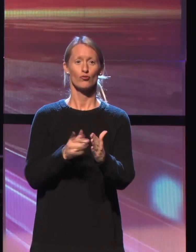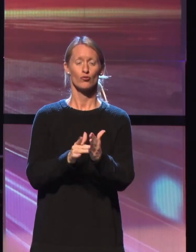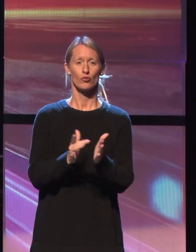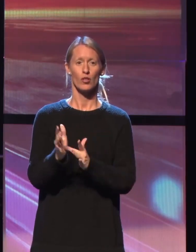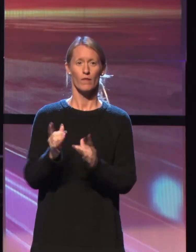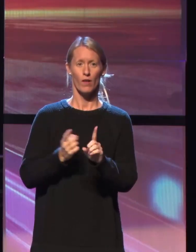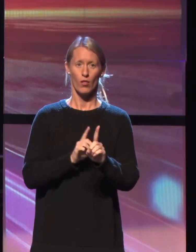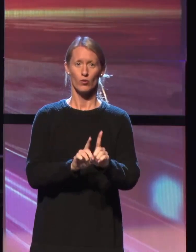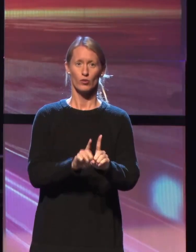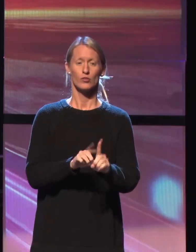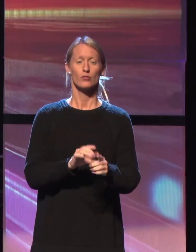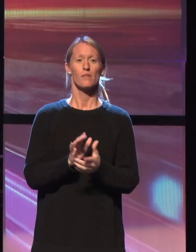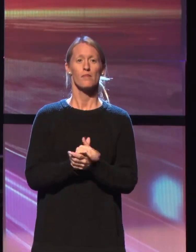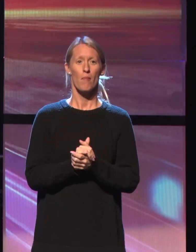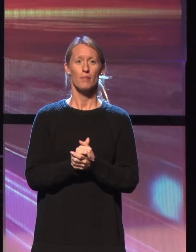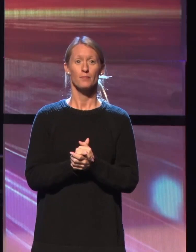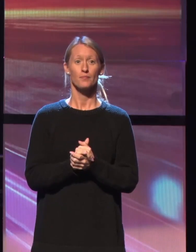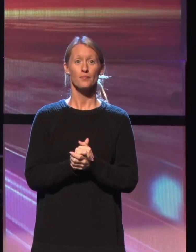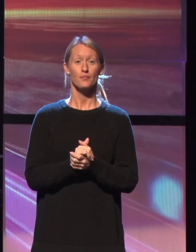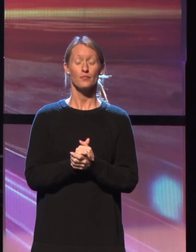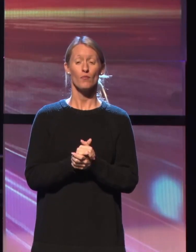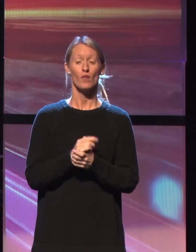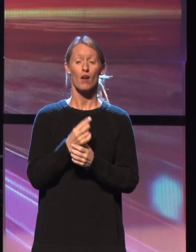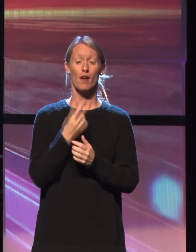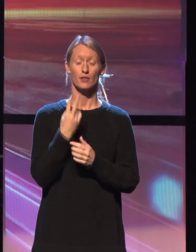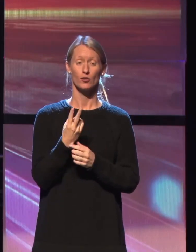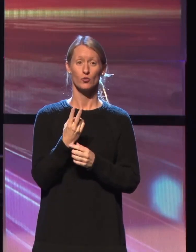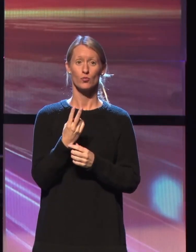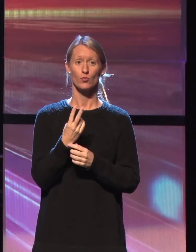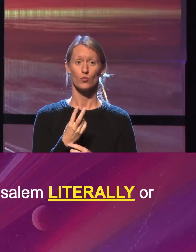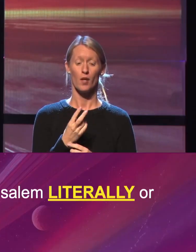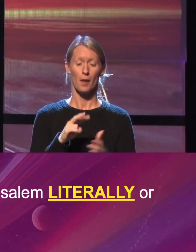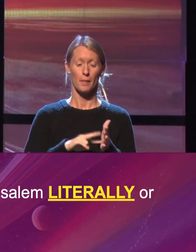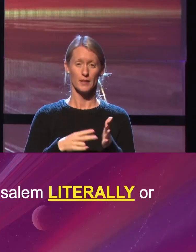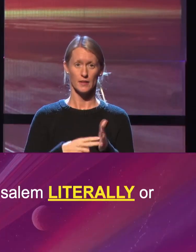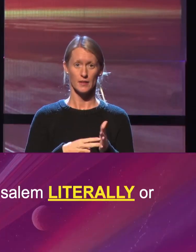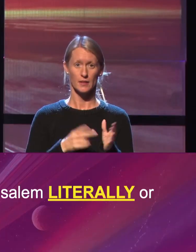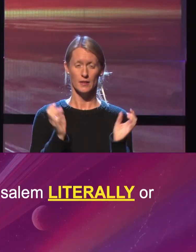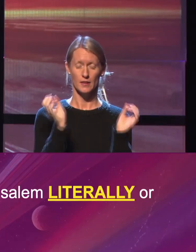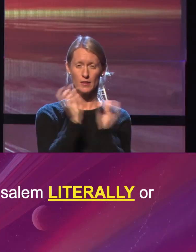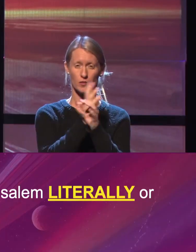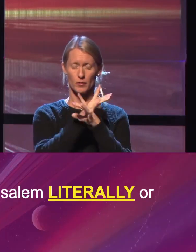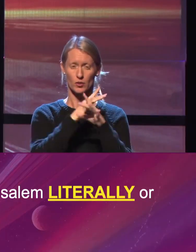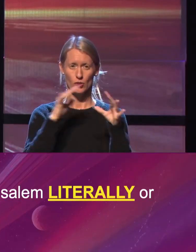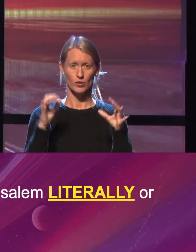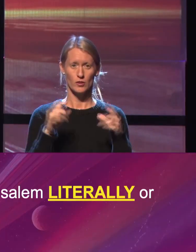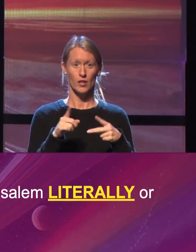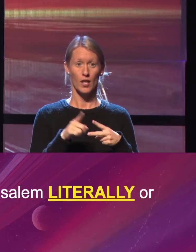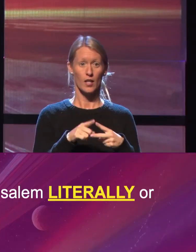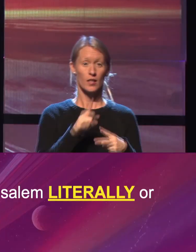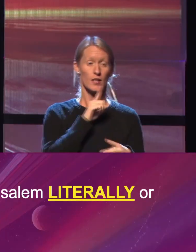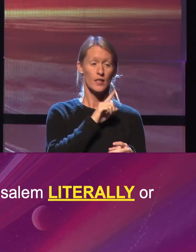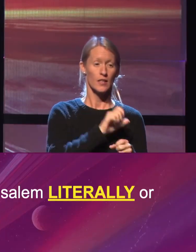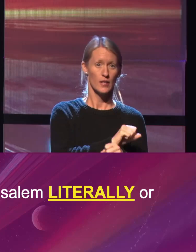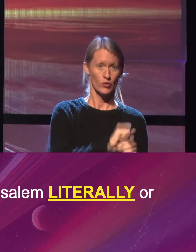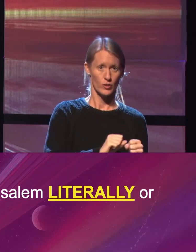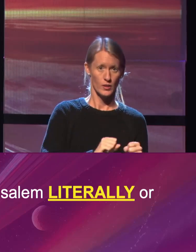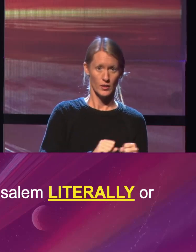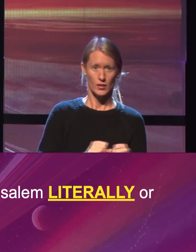New Jerusalem in one of 2 ways. We can take it literally, or we can take it